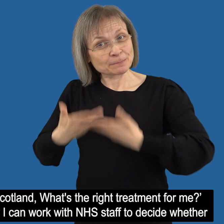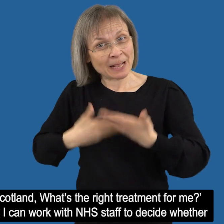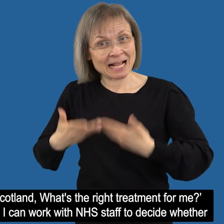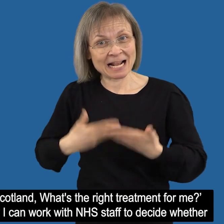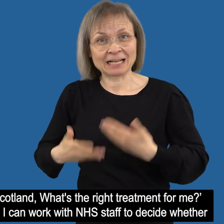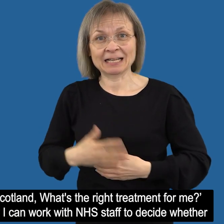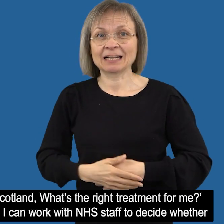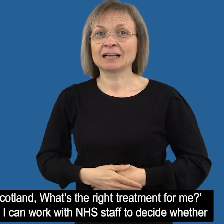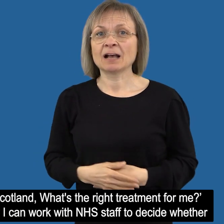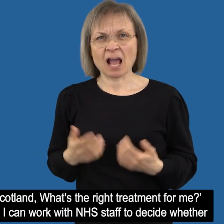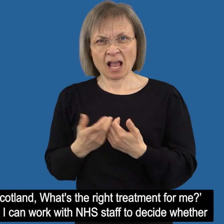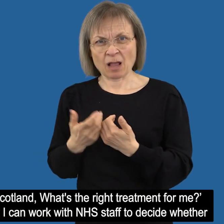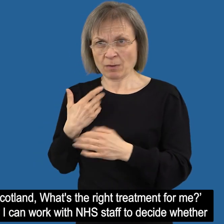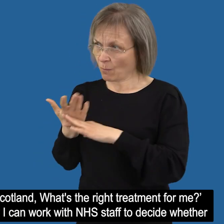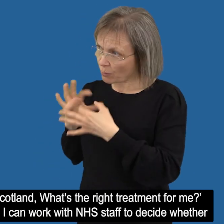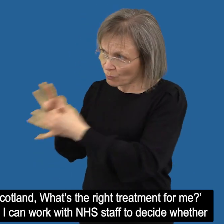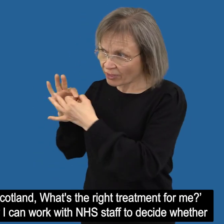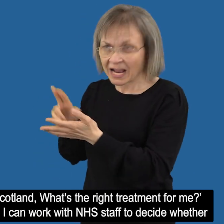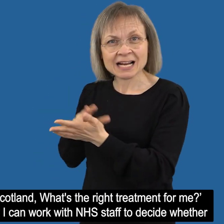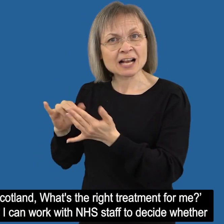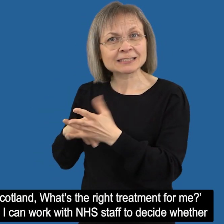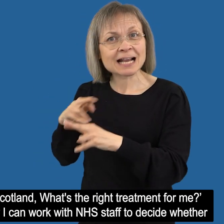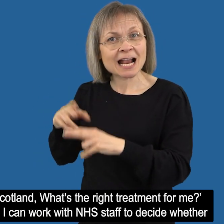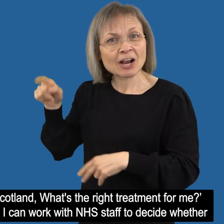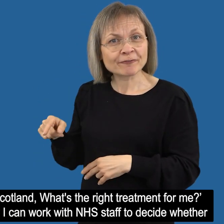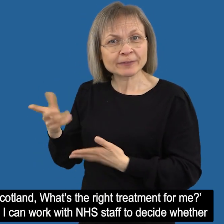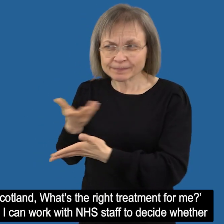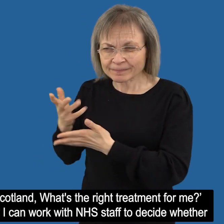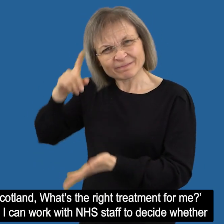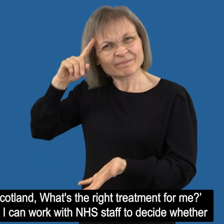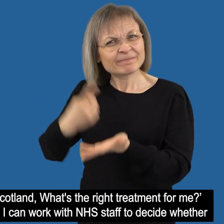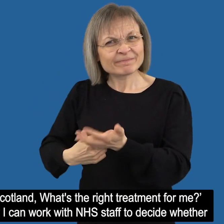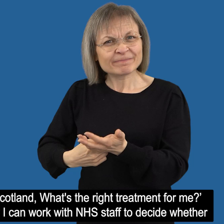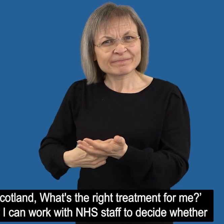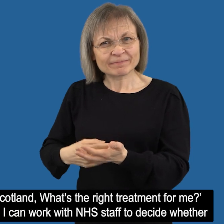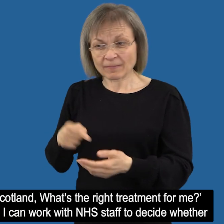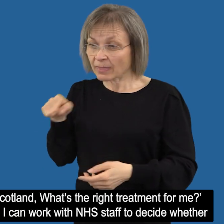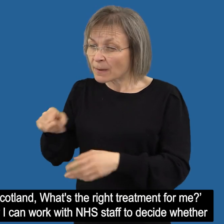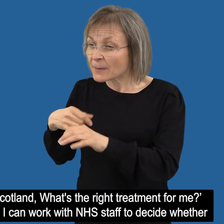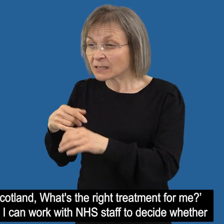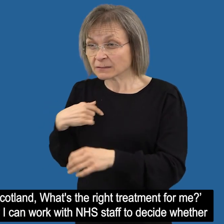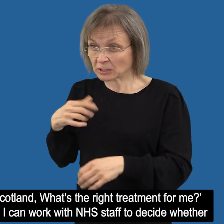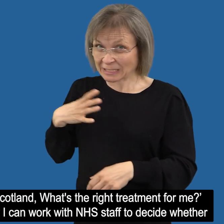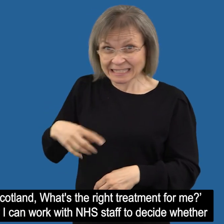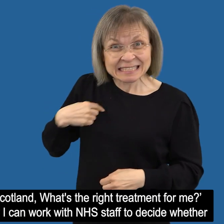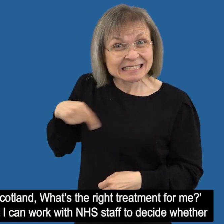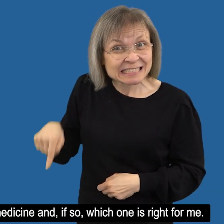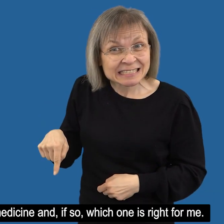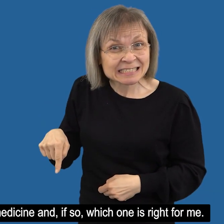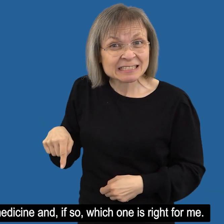The Medicines in Scotland, What's the Right Treatment for Me booklet explains how I can work with NHS staff to decide whether I need